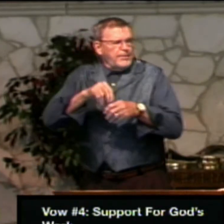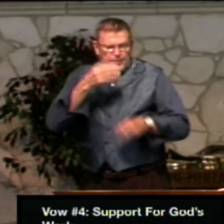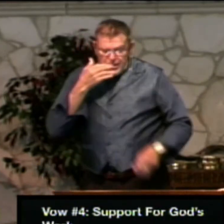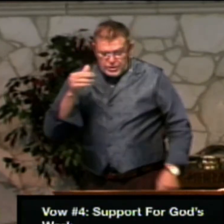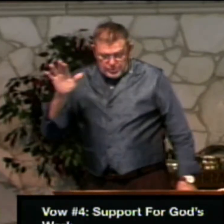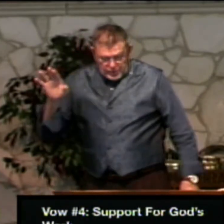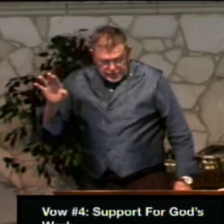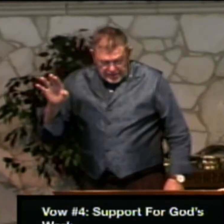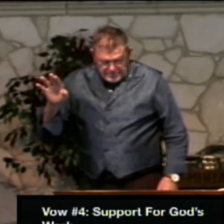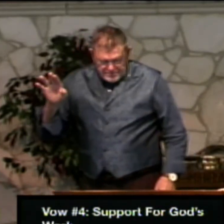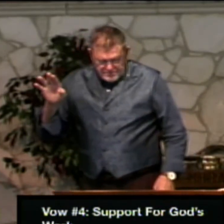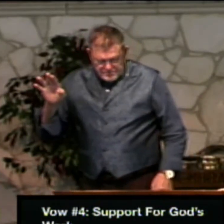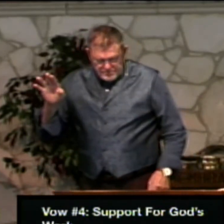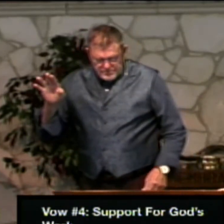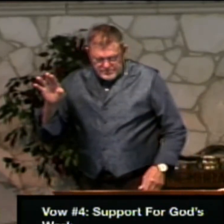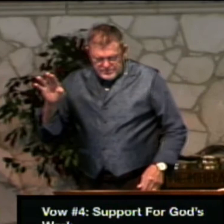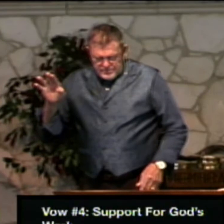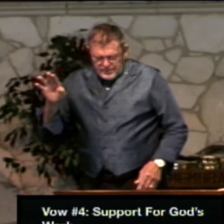The temple in Jerusalem